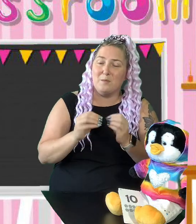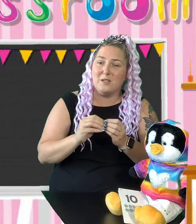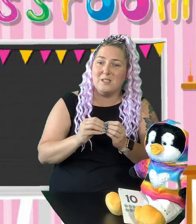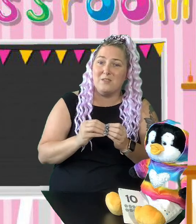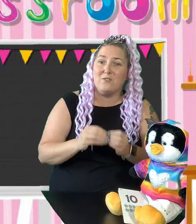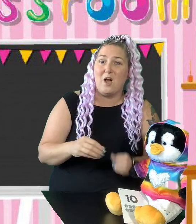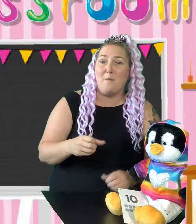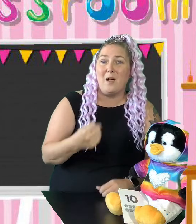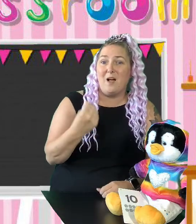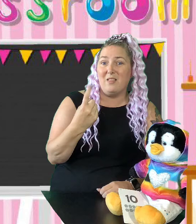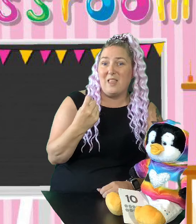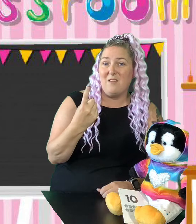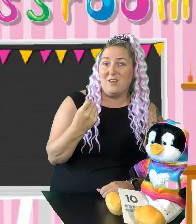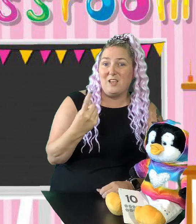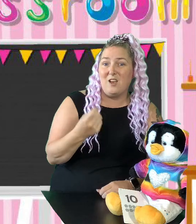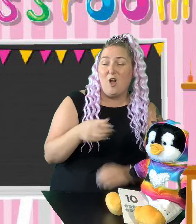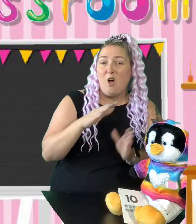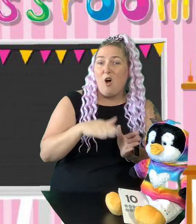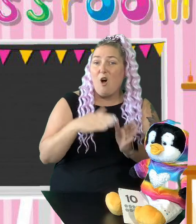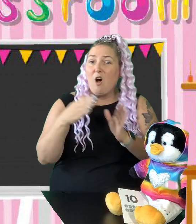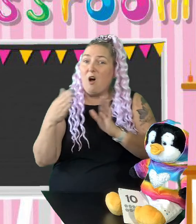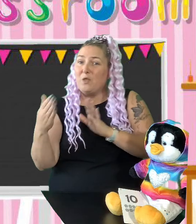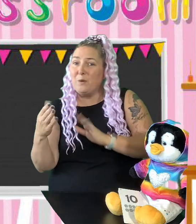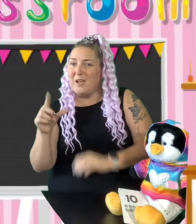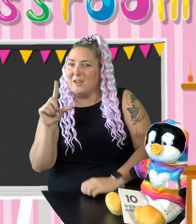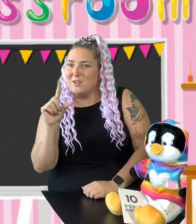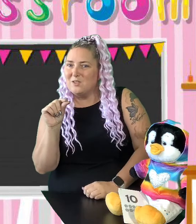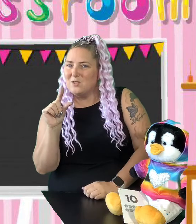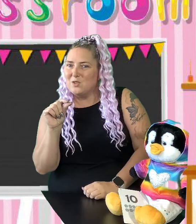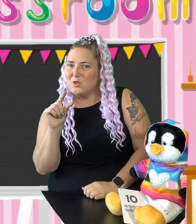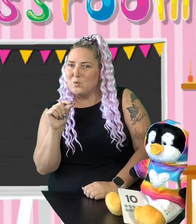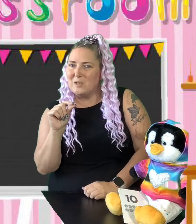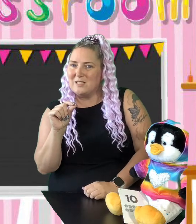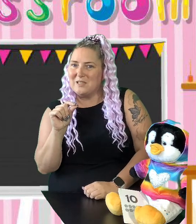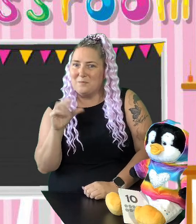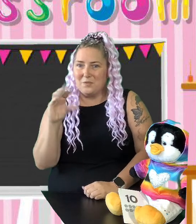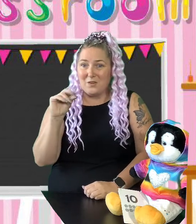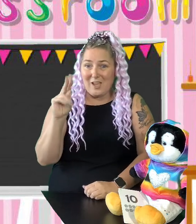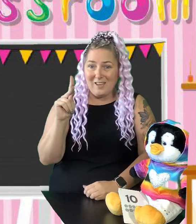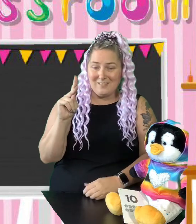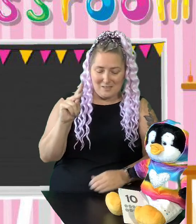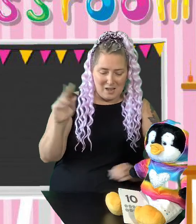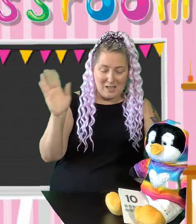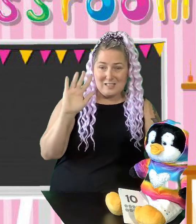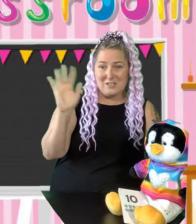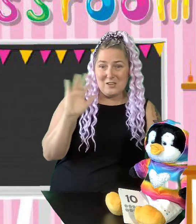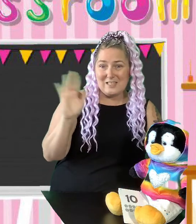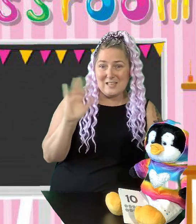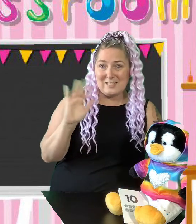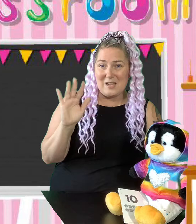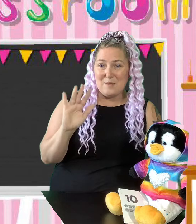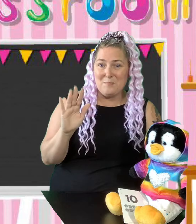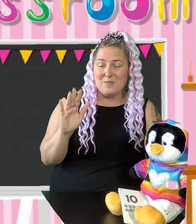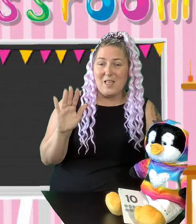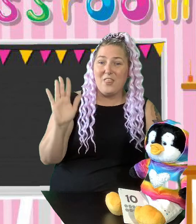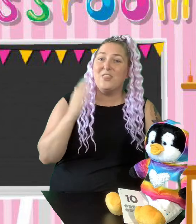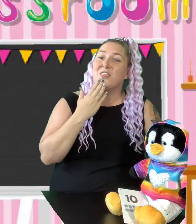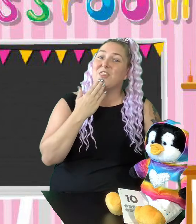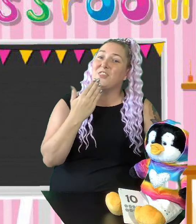numbers from 11 all the way to 20. Okay? See you guys next time.